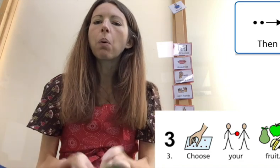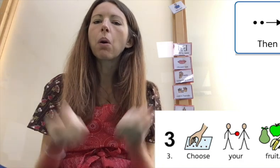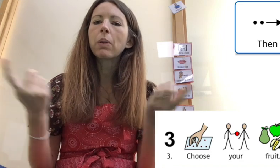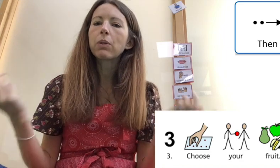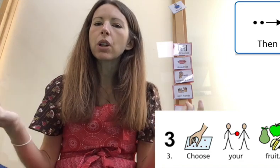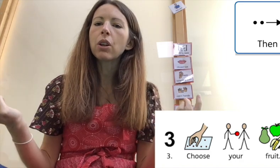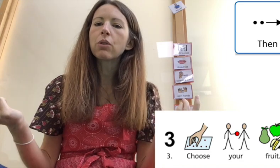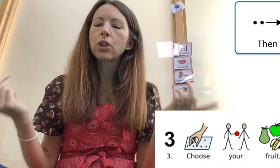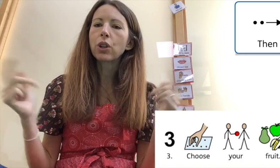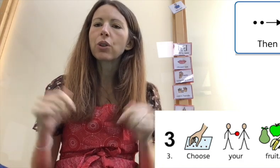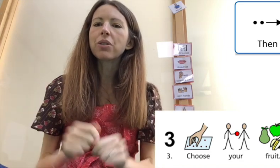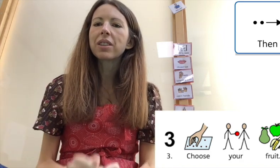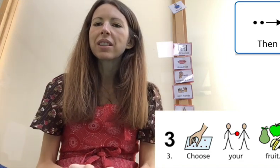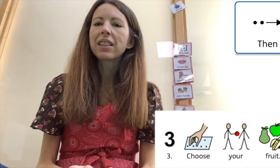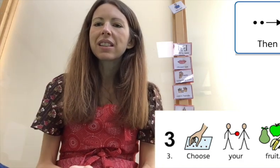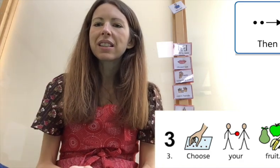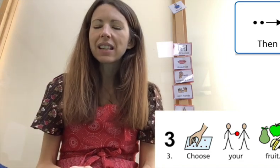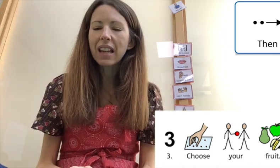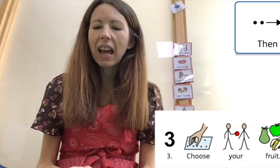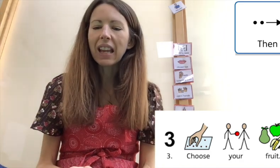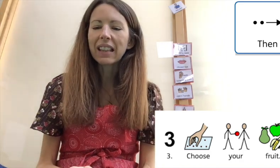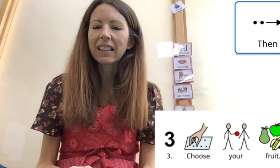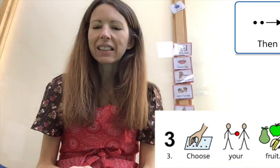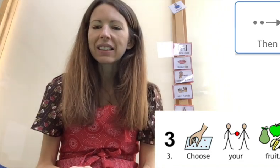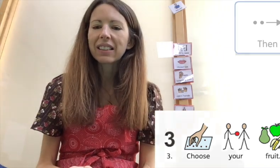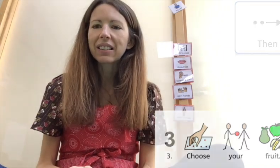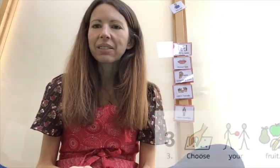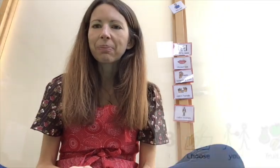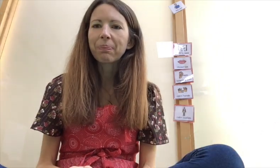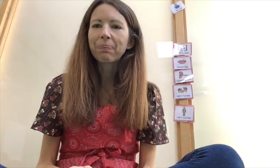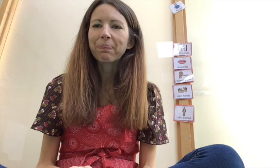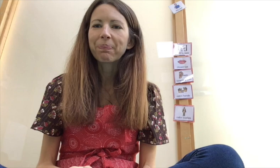What will you choose today?